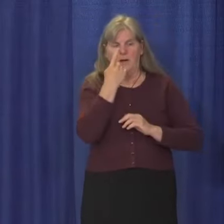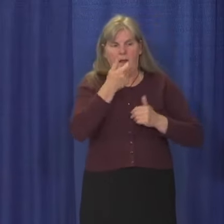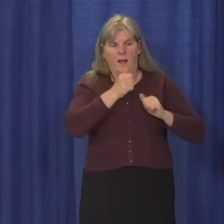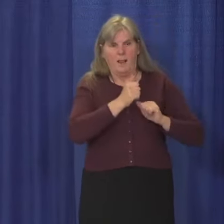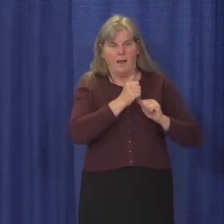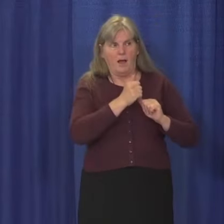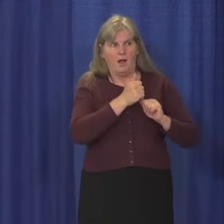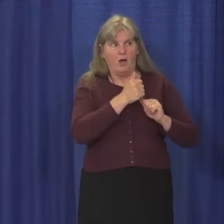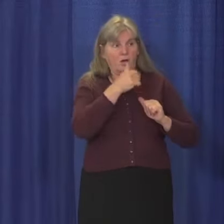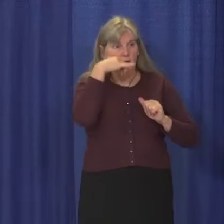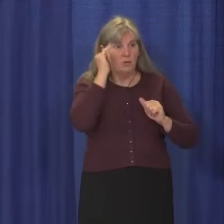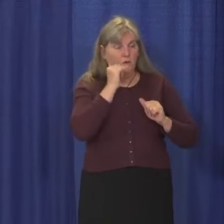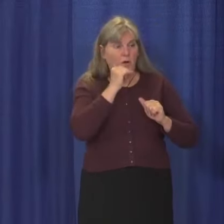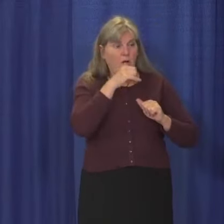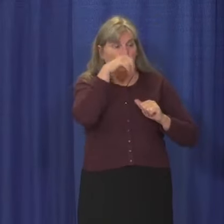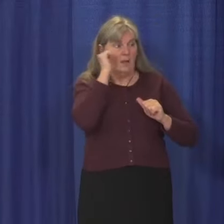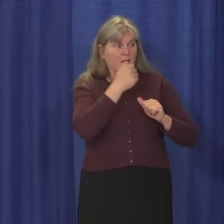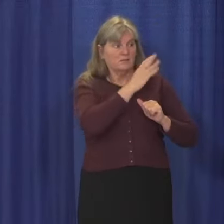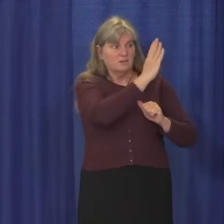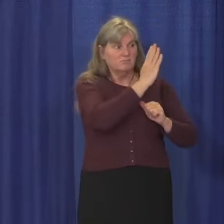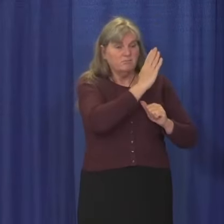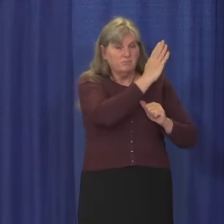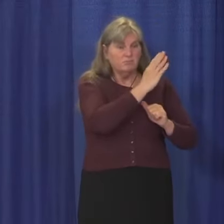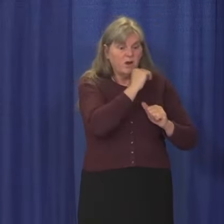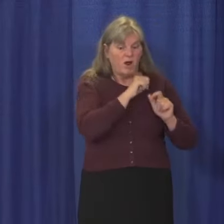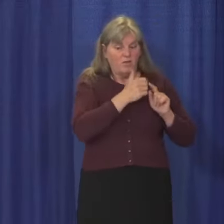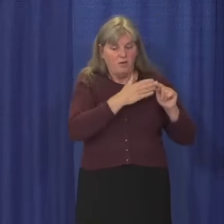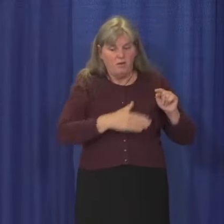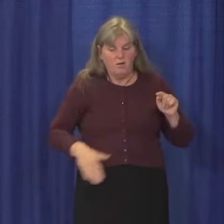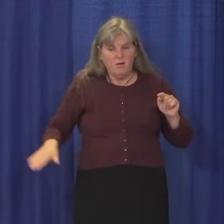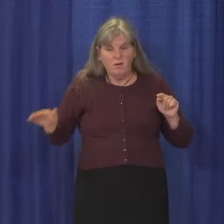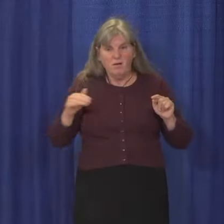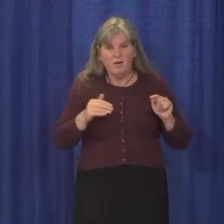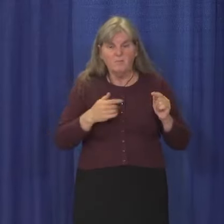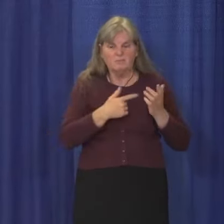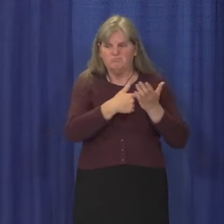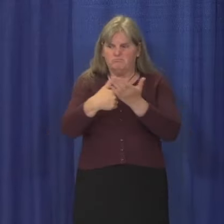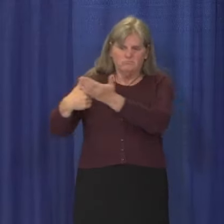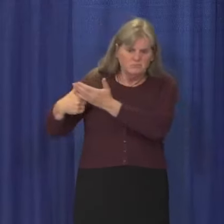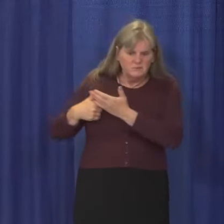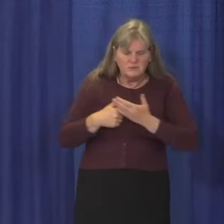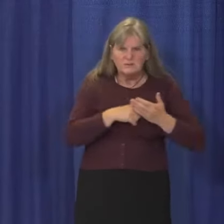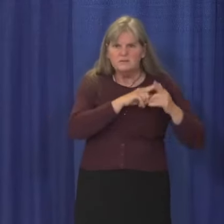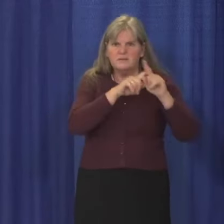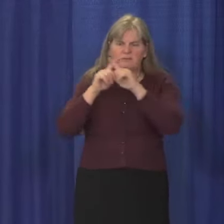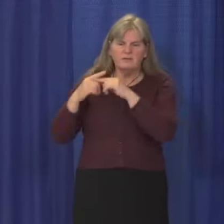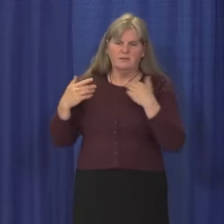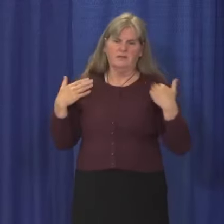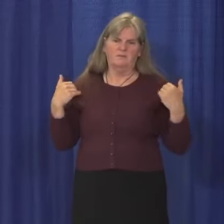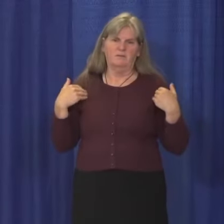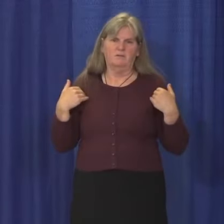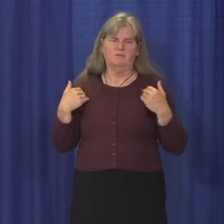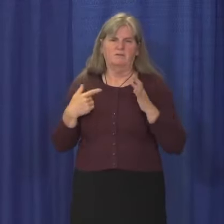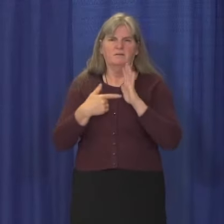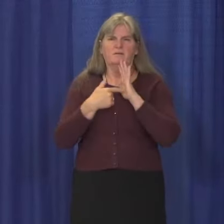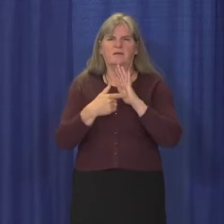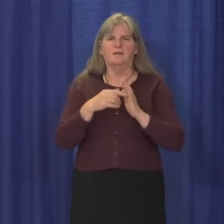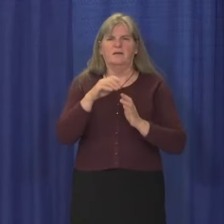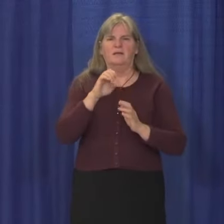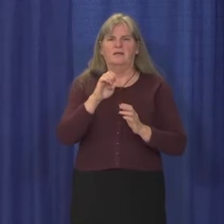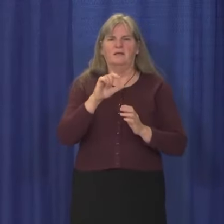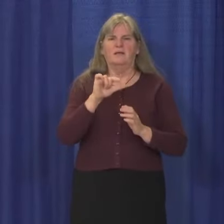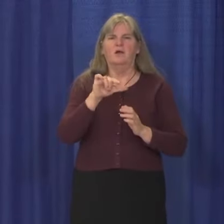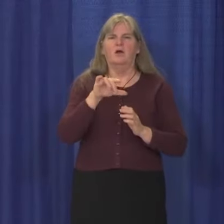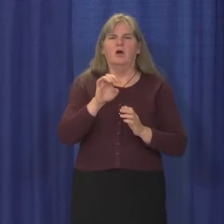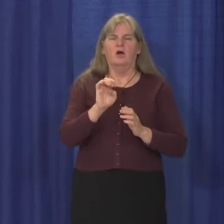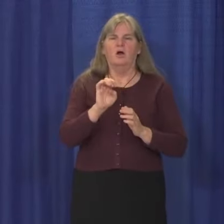mentioned both at the Council of the Federation, the First Ministers meetings, and to individual ministers as well, that communities like Eagle, Alaska,